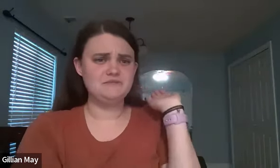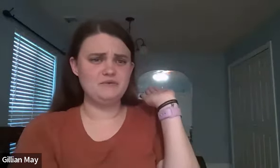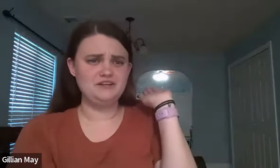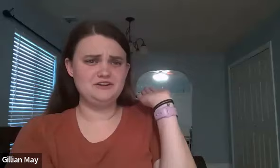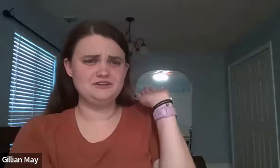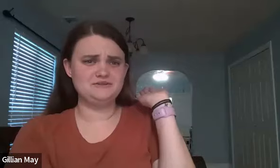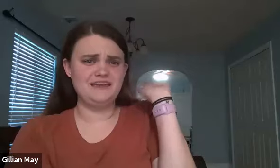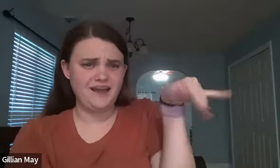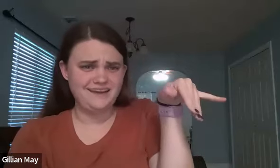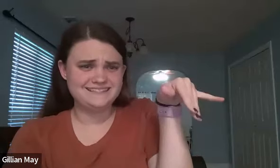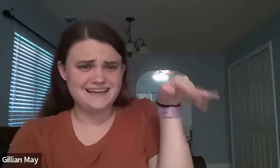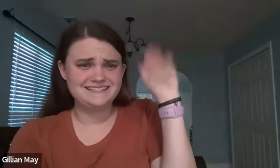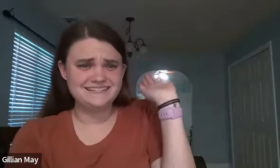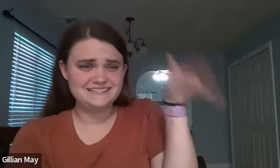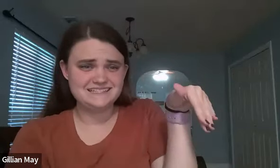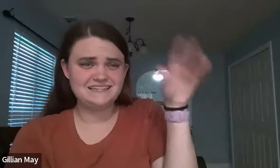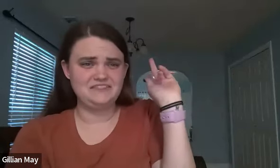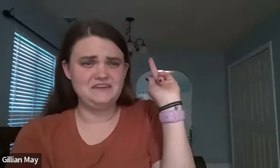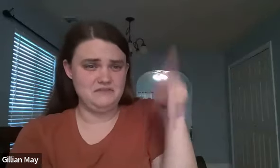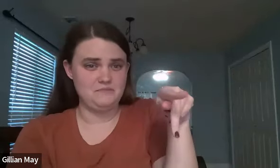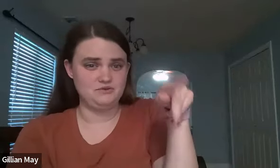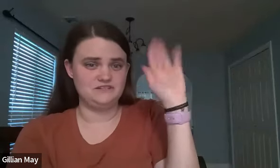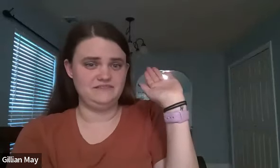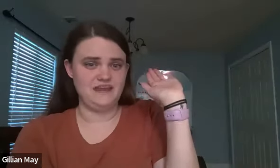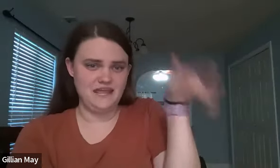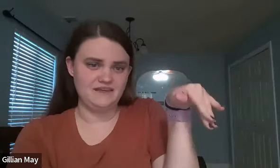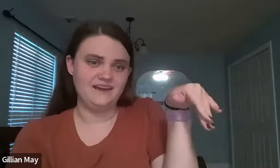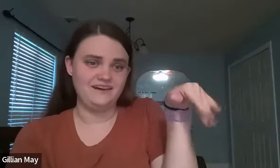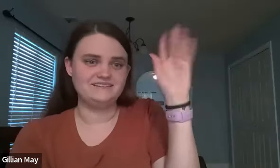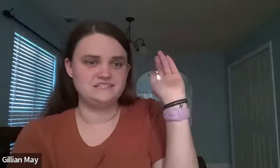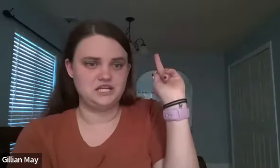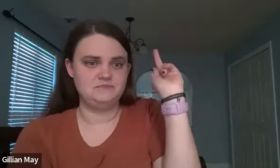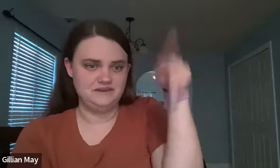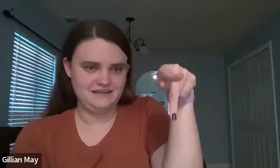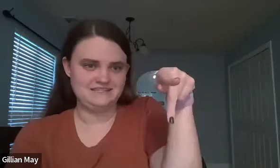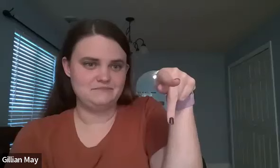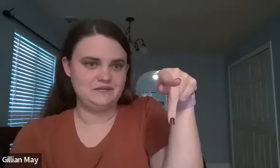about when you're doing like sassiness, like think of that motion, like that hand, like shape is that P.